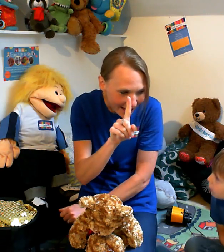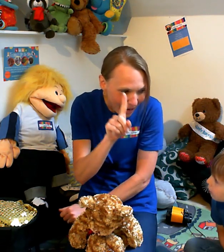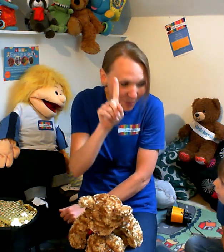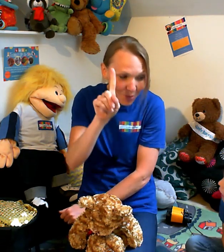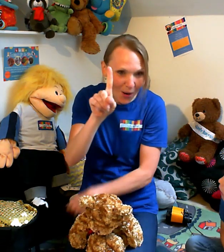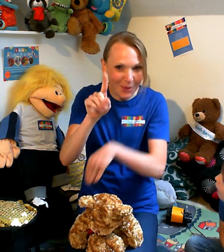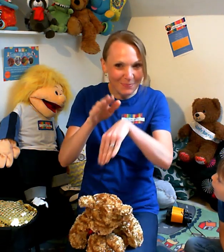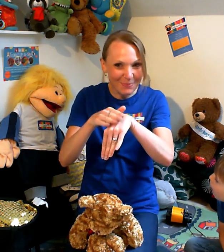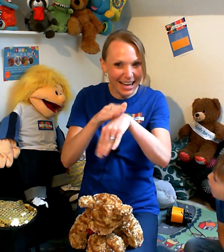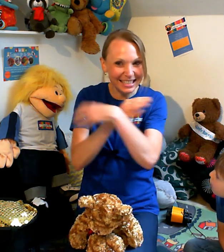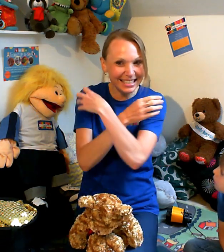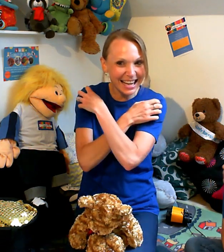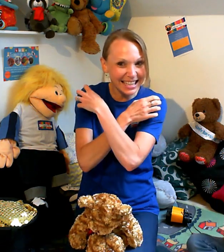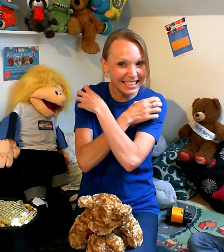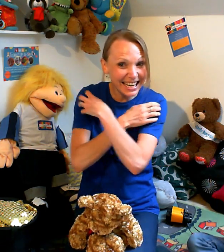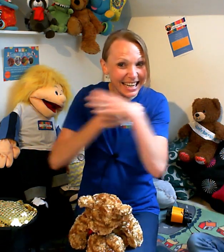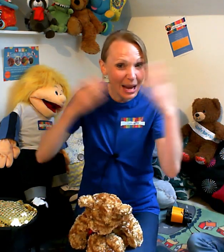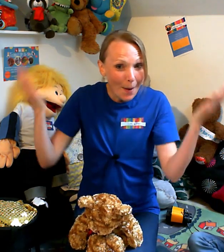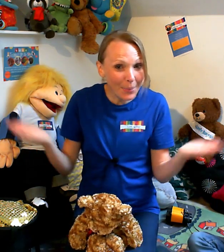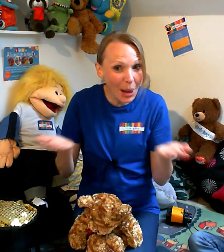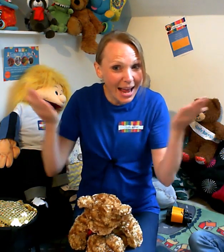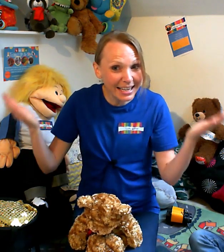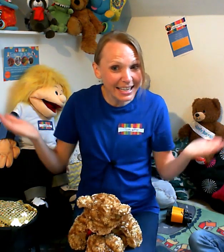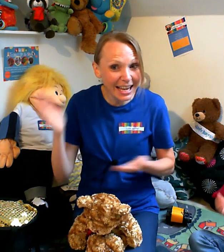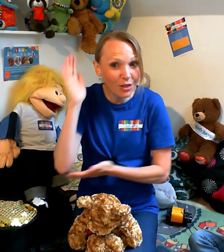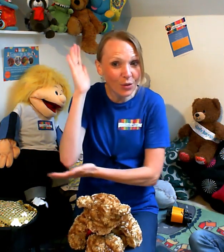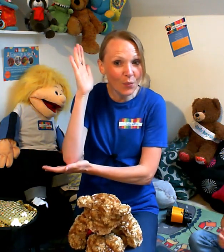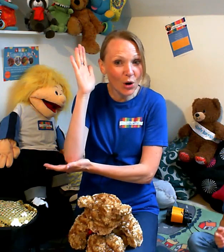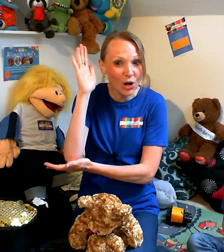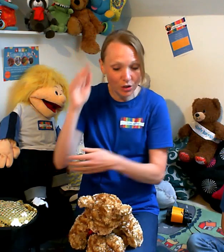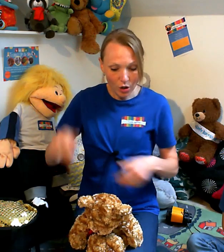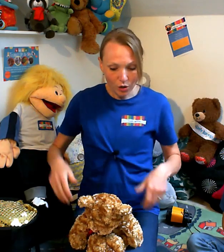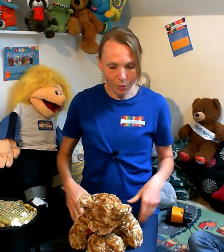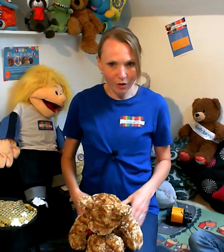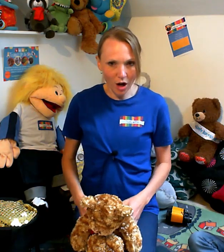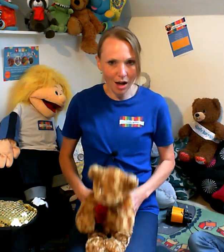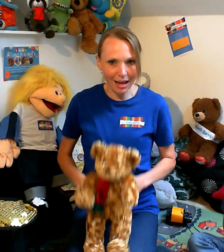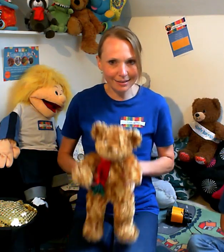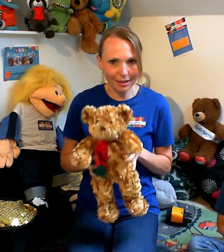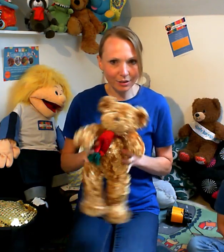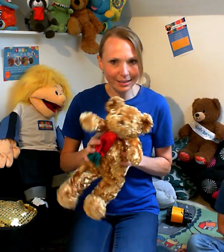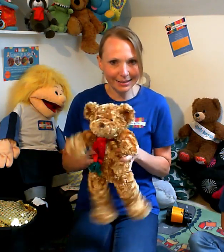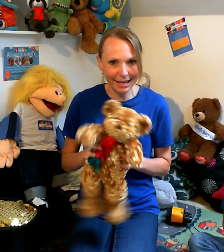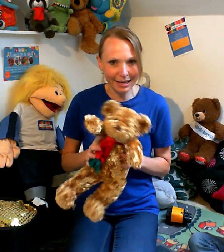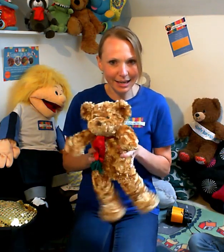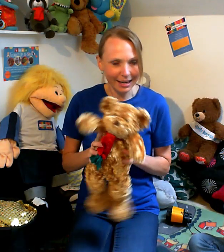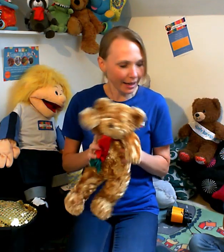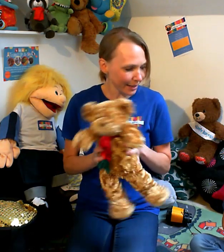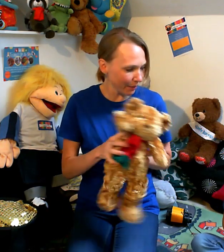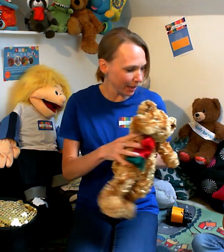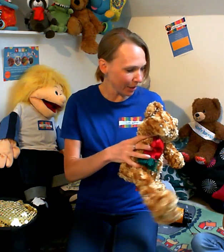One. Be one bad teddy playing in the wood. So we've got our last little teddy. He's having a little